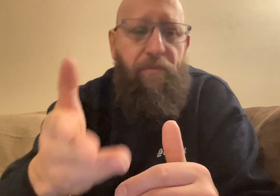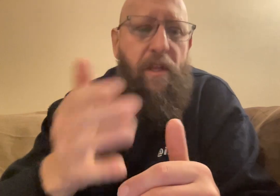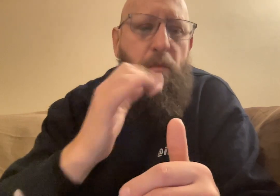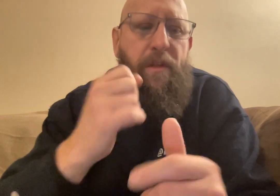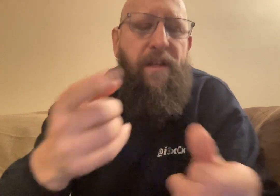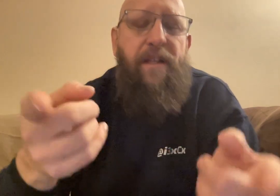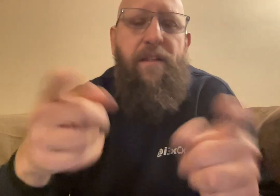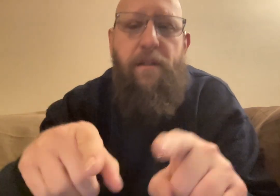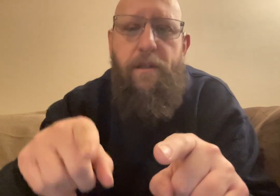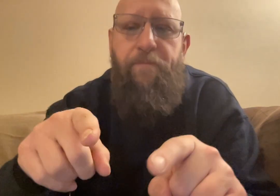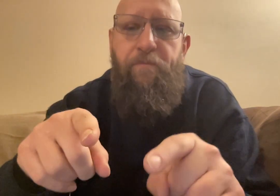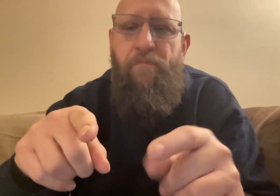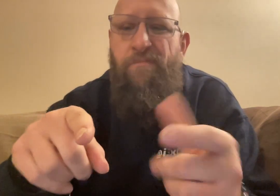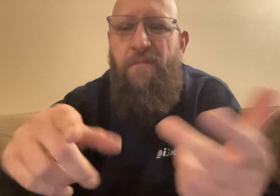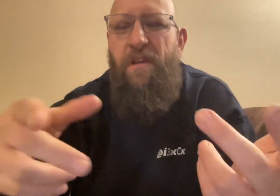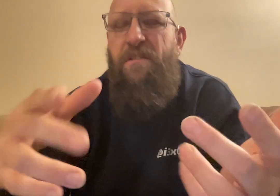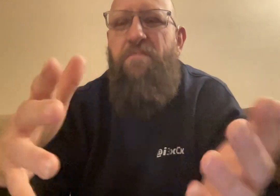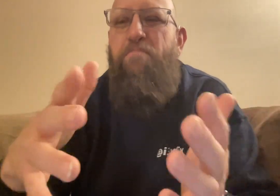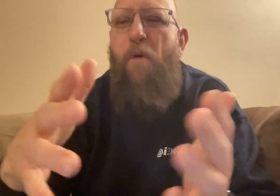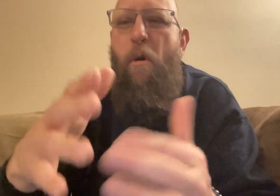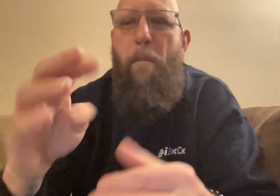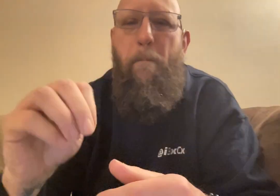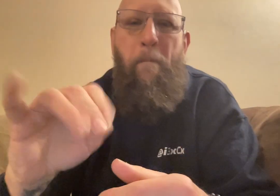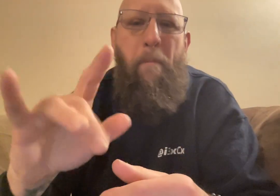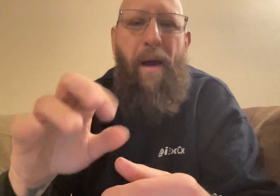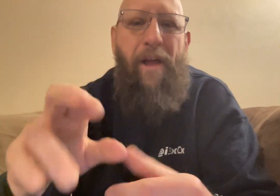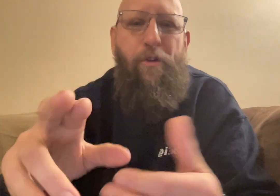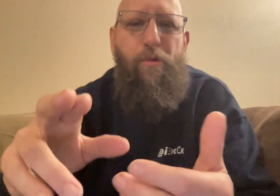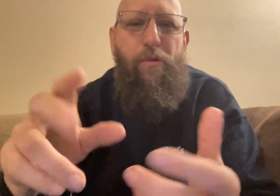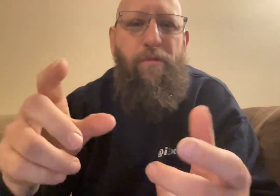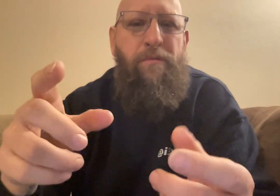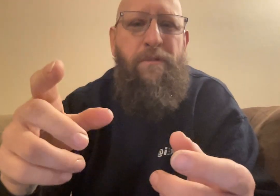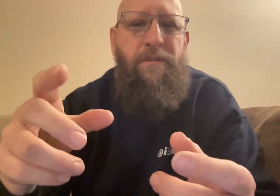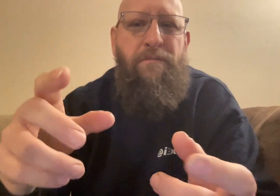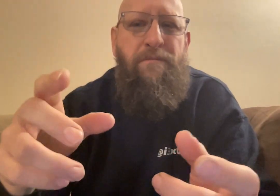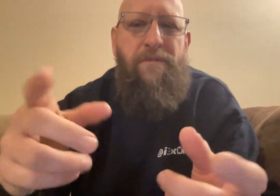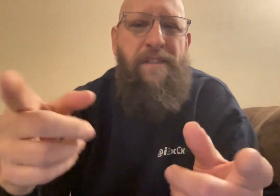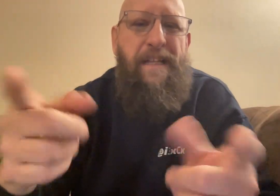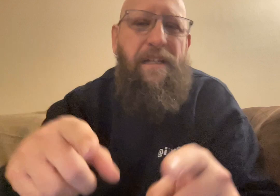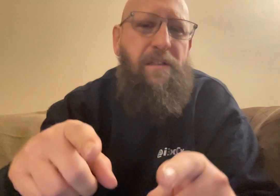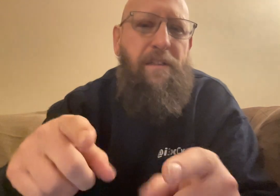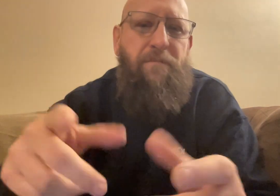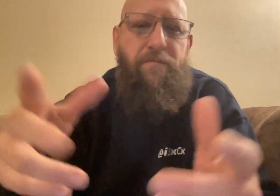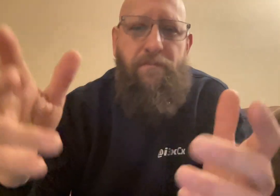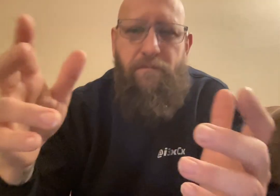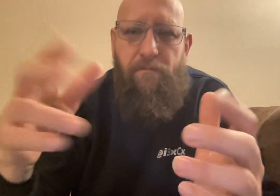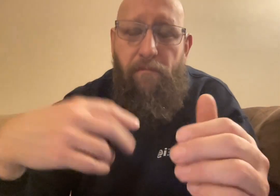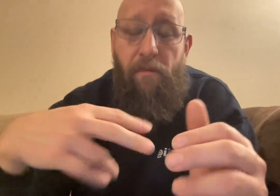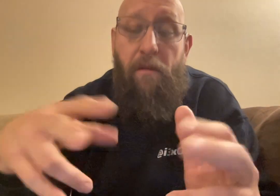There was an incident, it's a small minor incident.